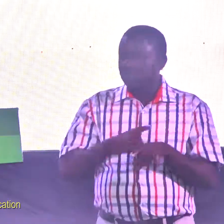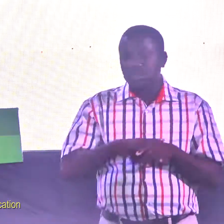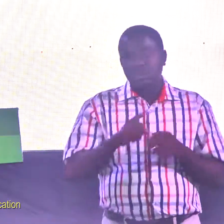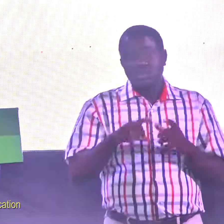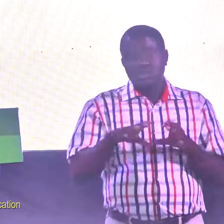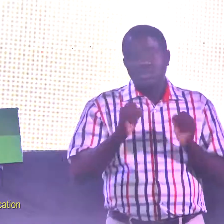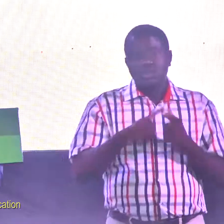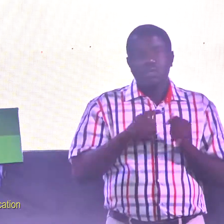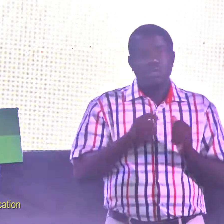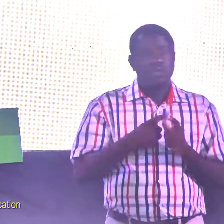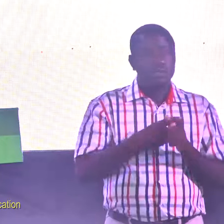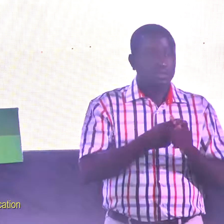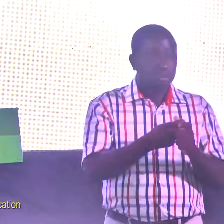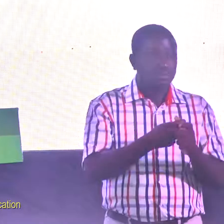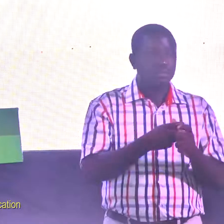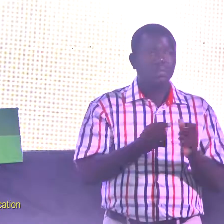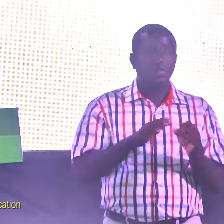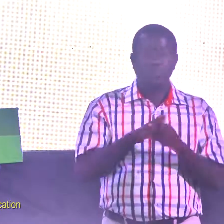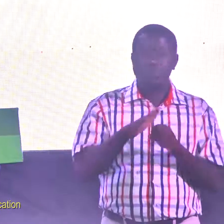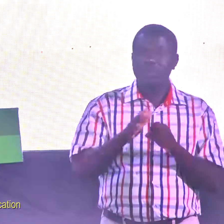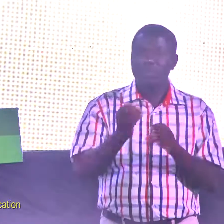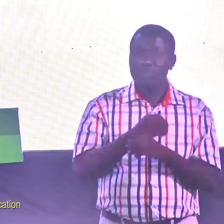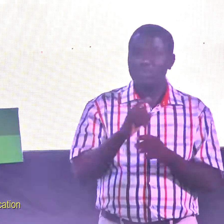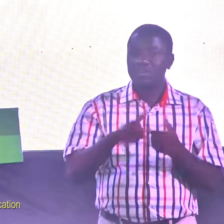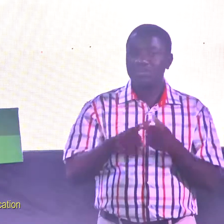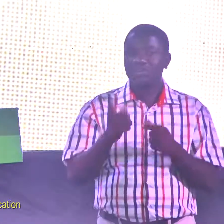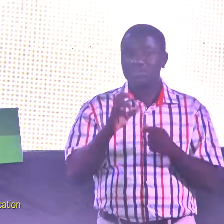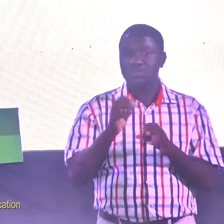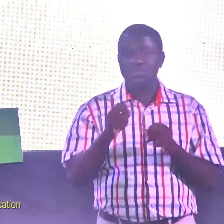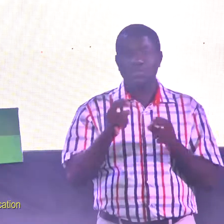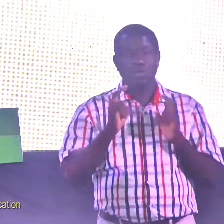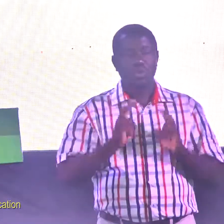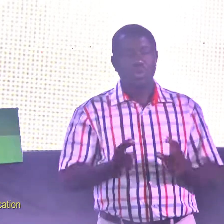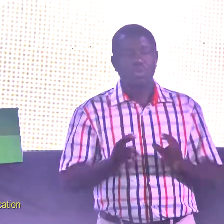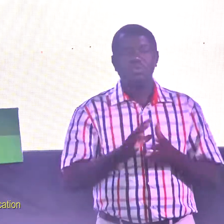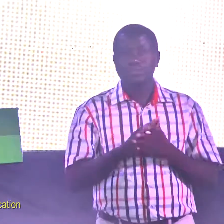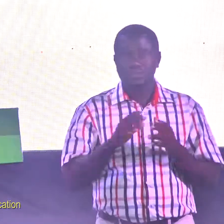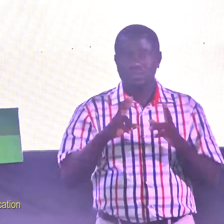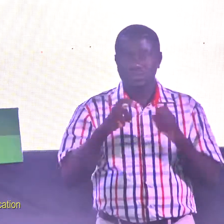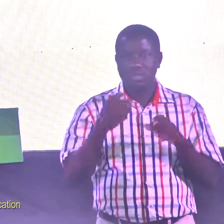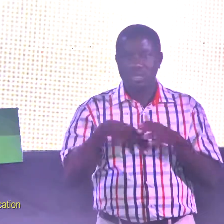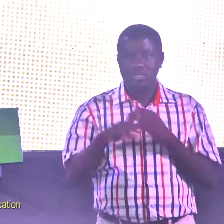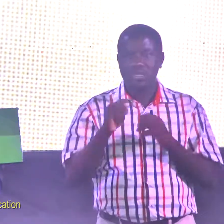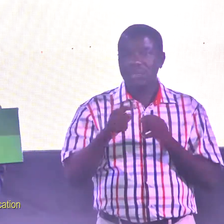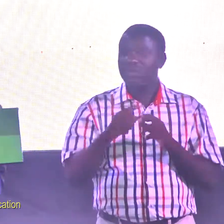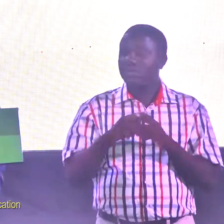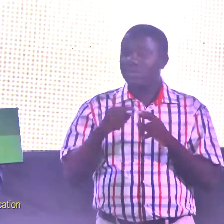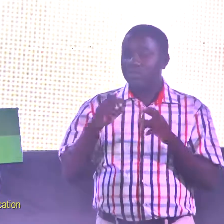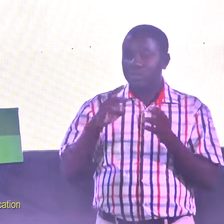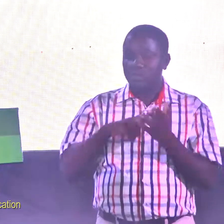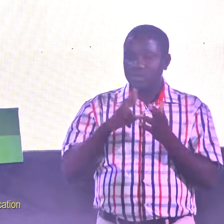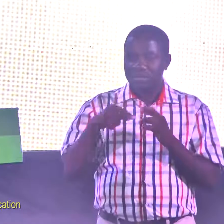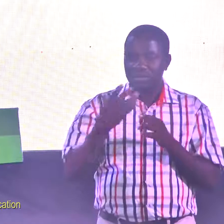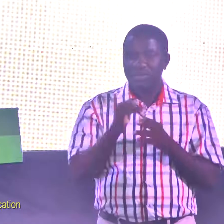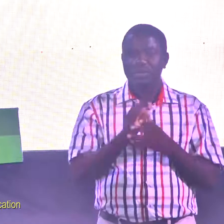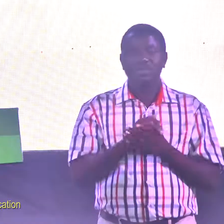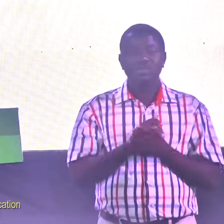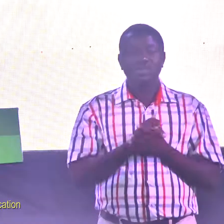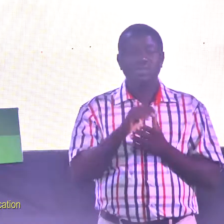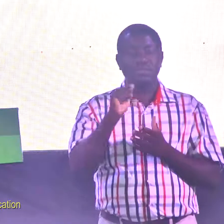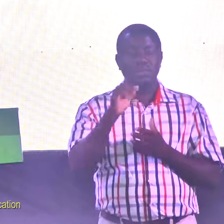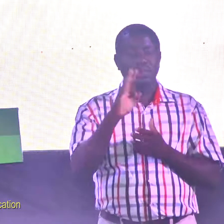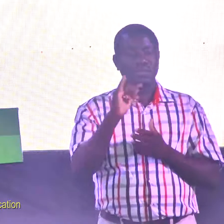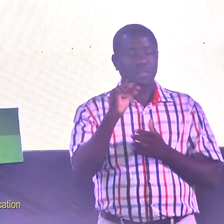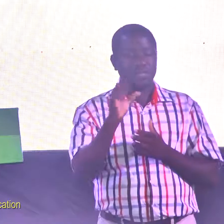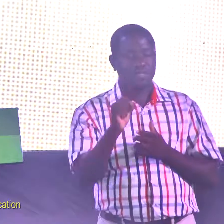run a full EFIS, to do human action on the results of EFIS, but also to look at the